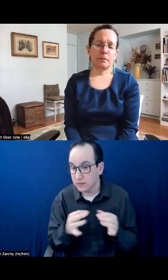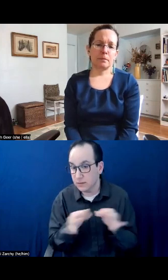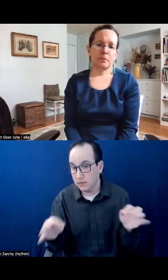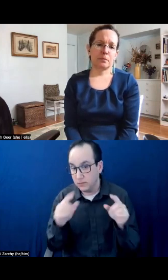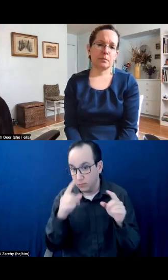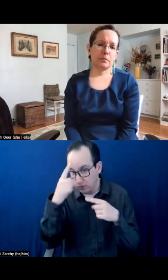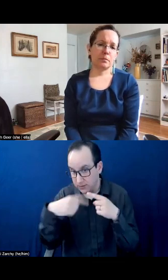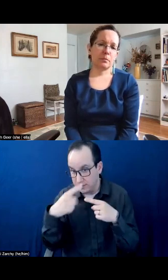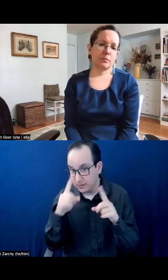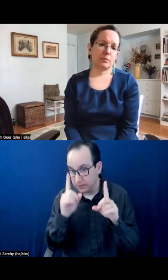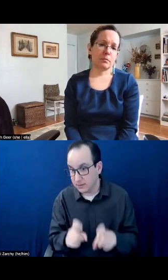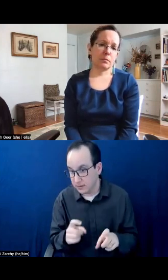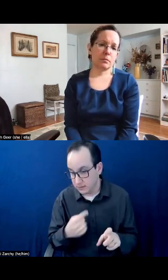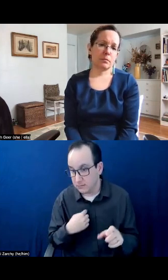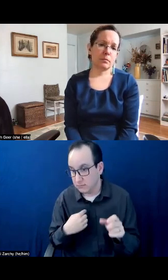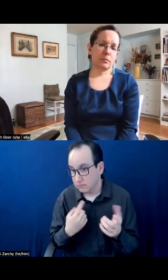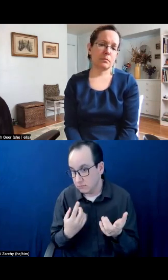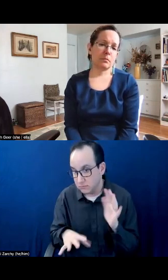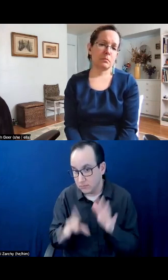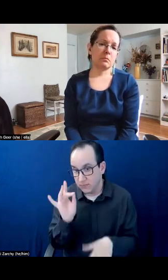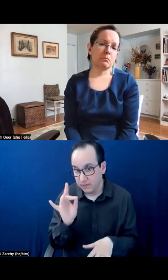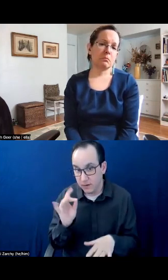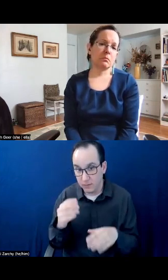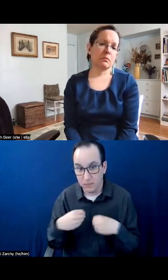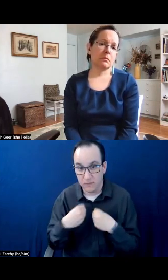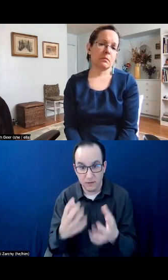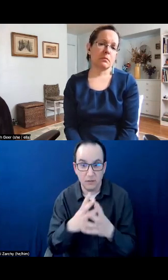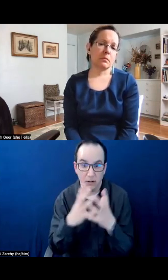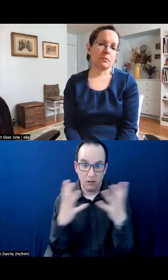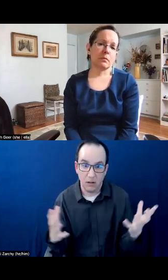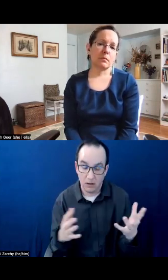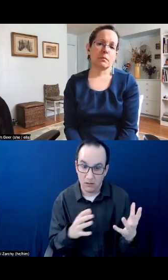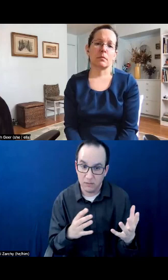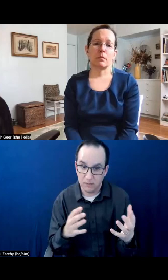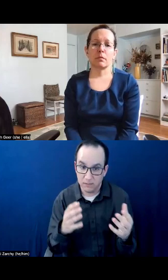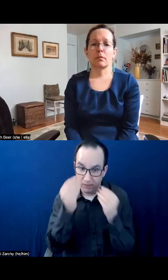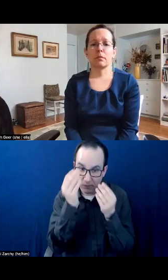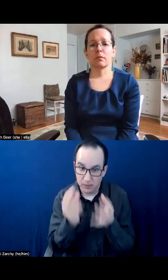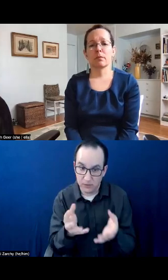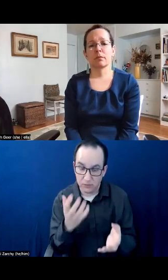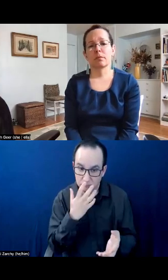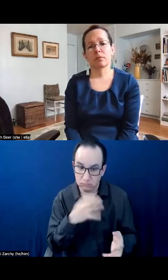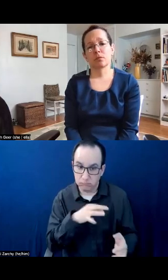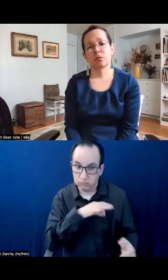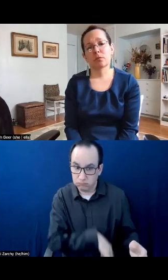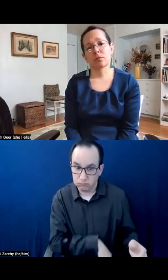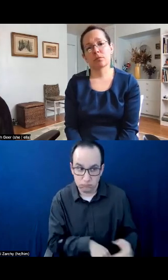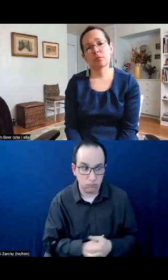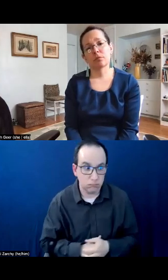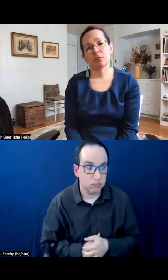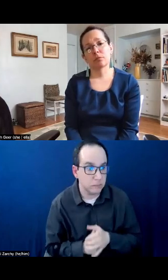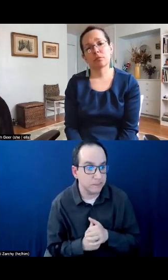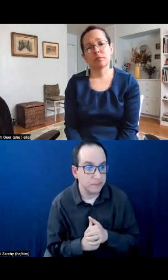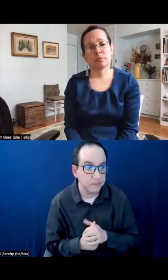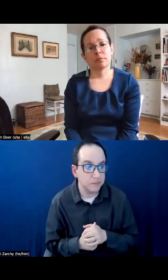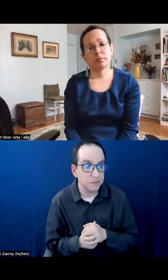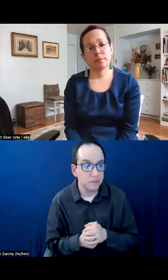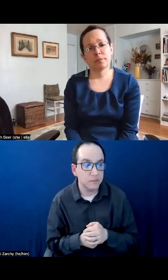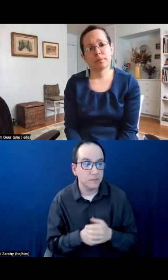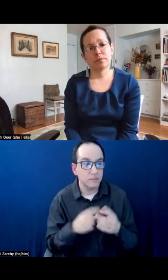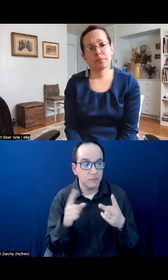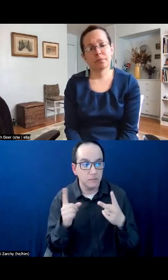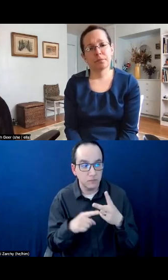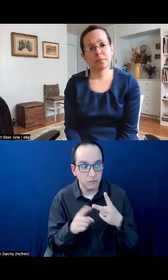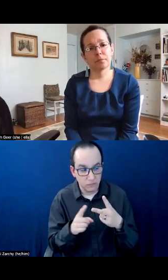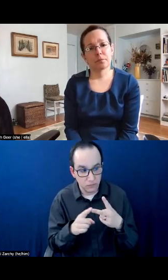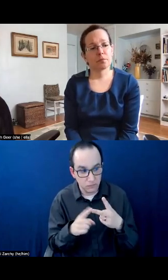express. So, so this would be a good one, language processing test. This gives a lot of valuable information about